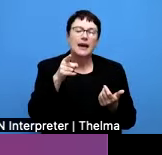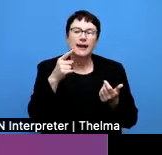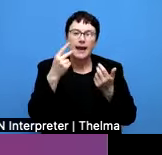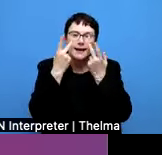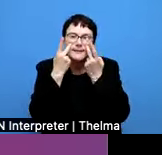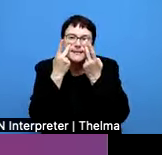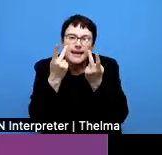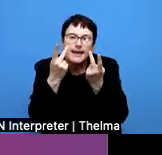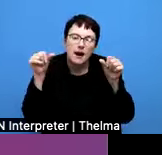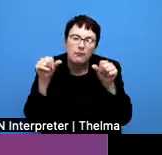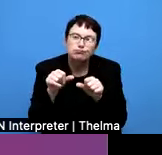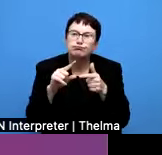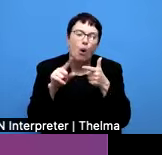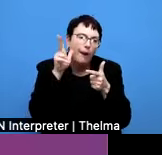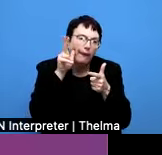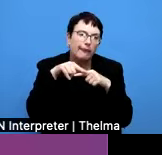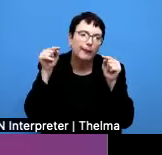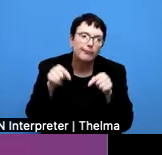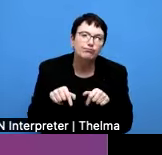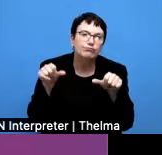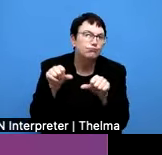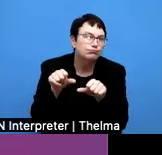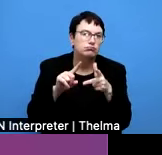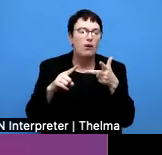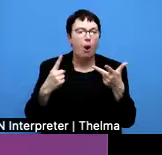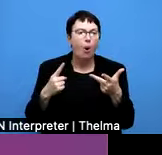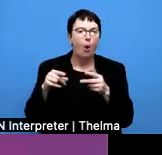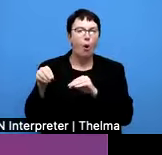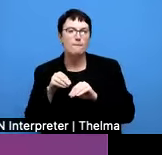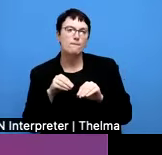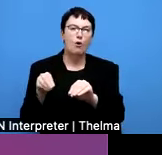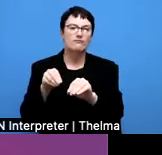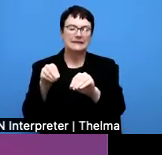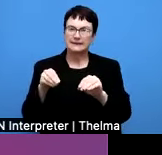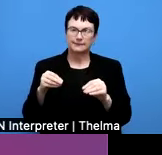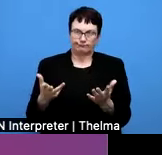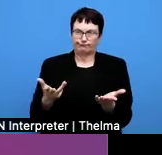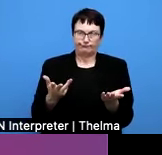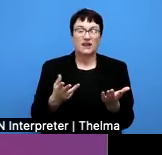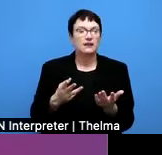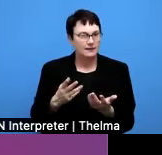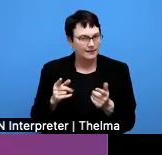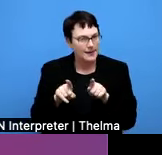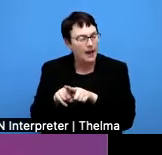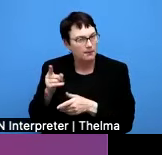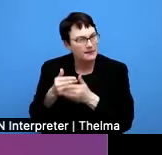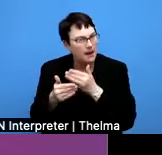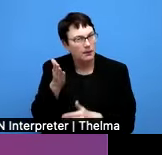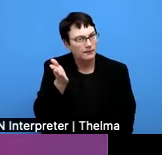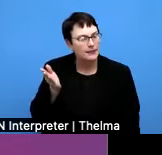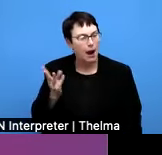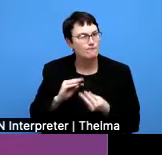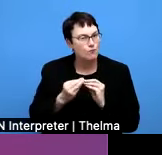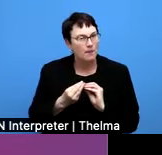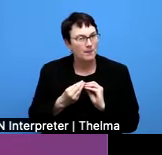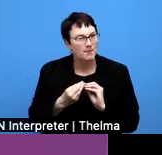health facilities and services should be just part of the DNA of a quality health system. Now, one of the ways